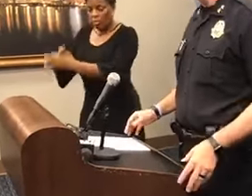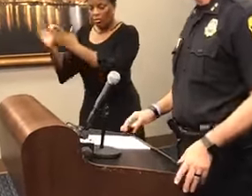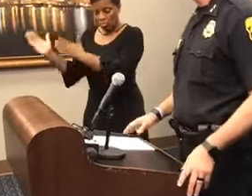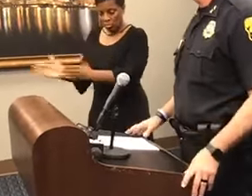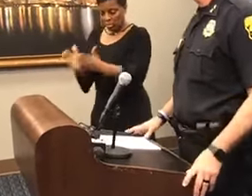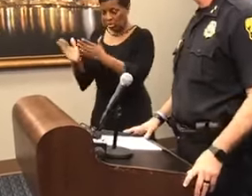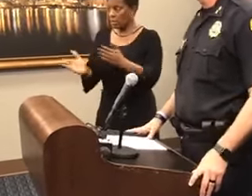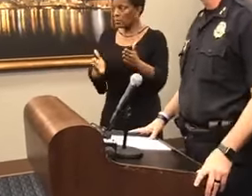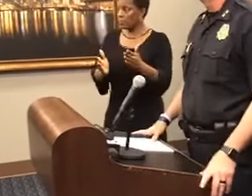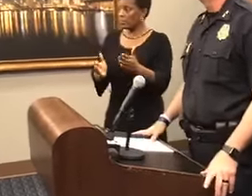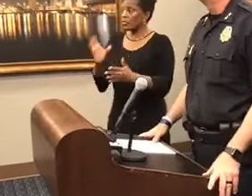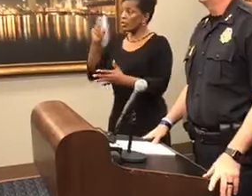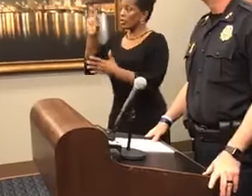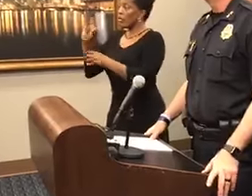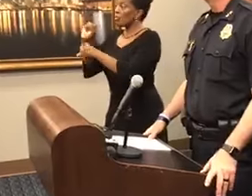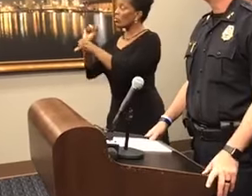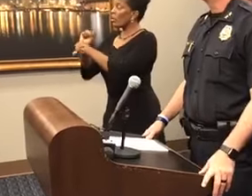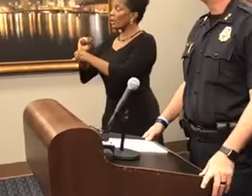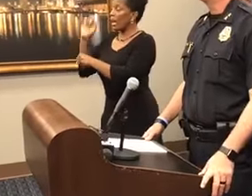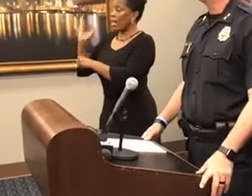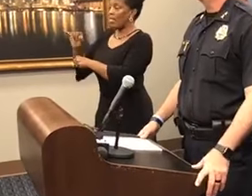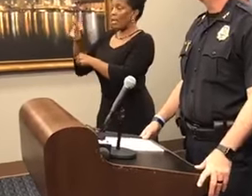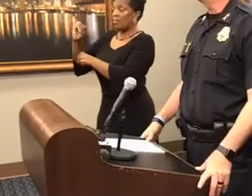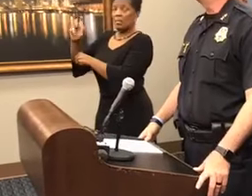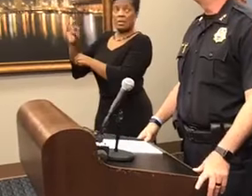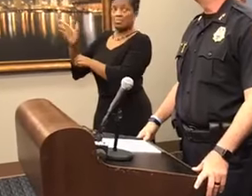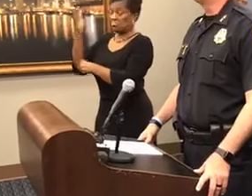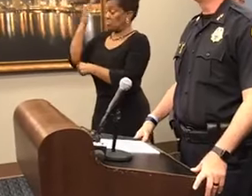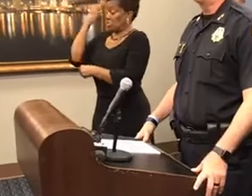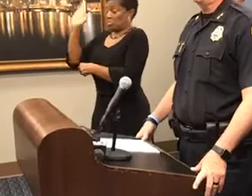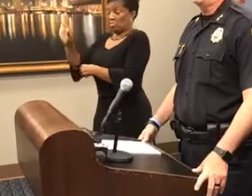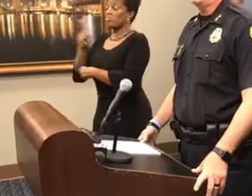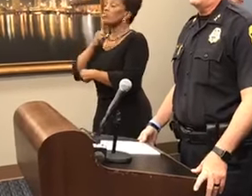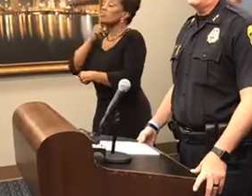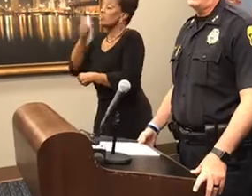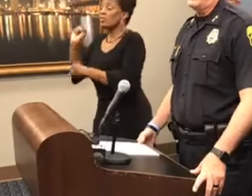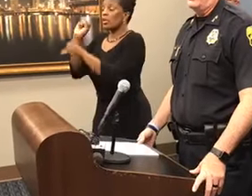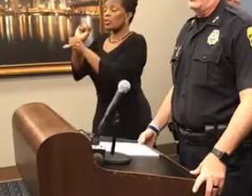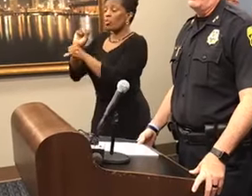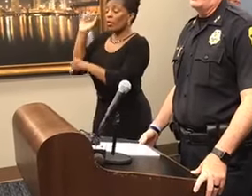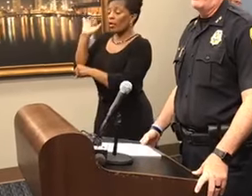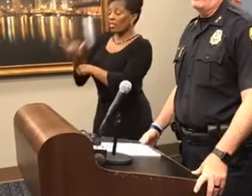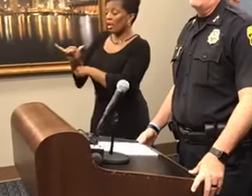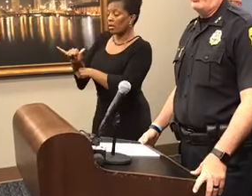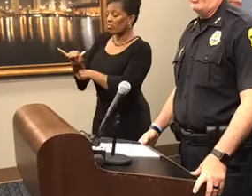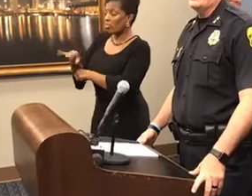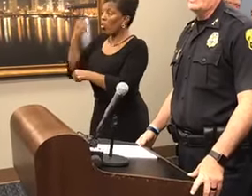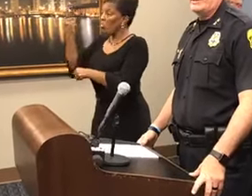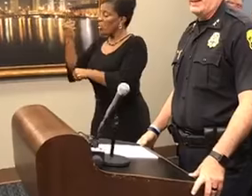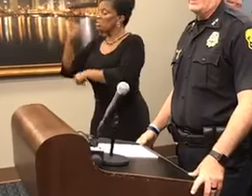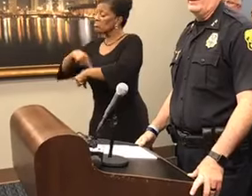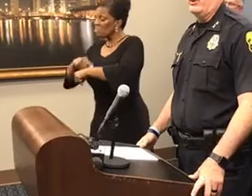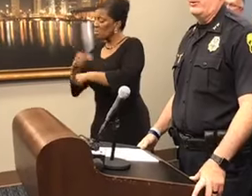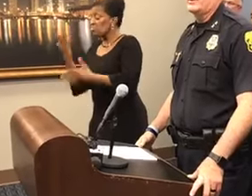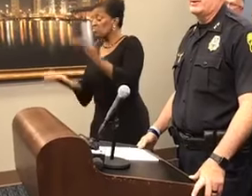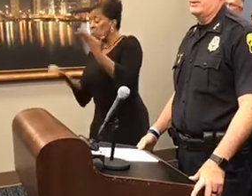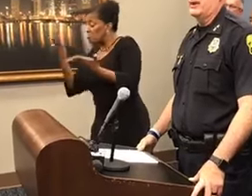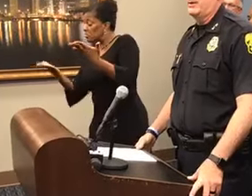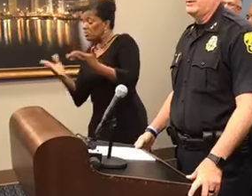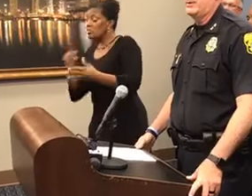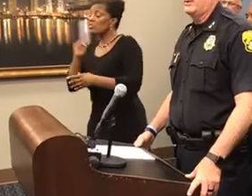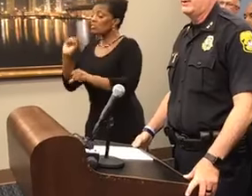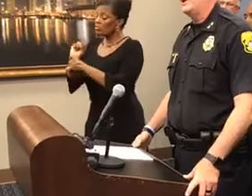process. Can you confirm if he worked at that McDonald's? I don't know for sure that he worked there still. I believe at one point he did. I don't know if he